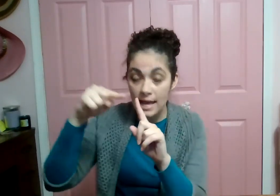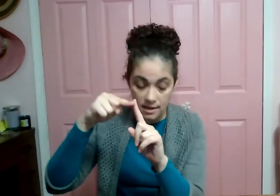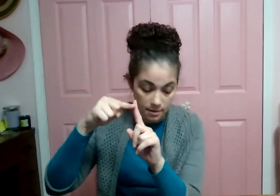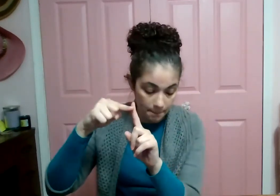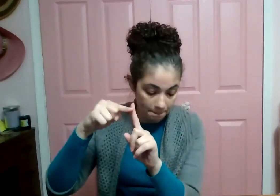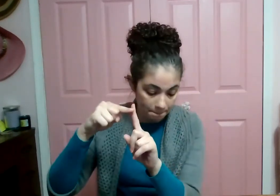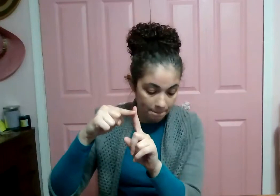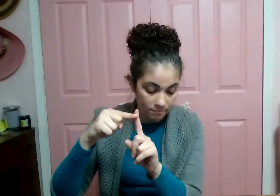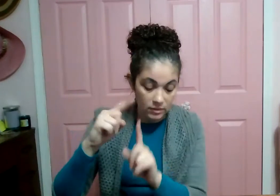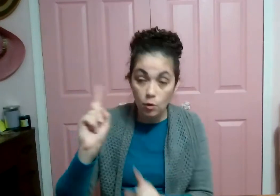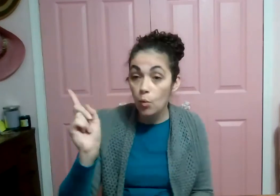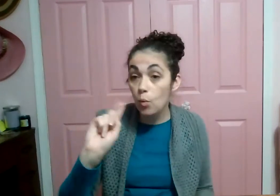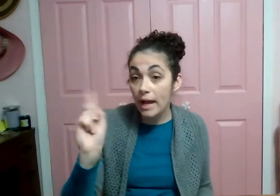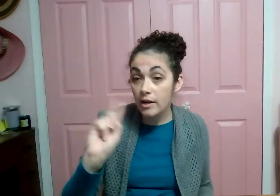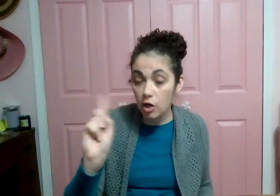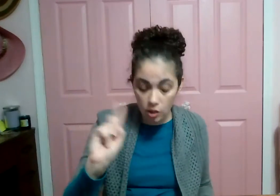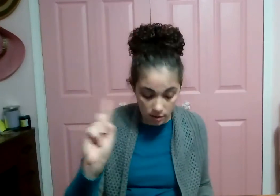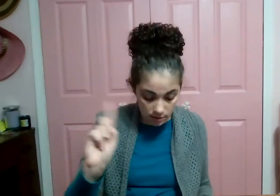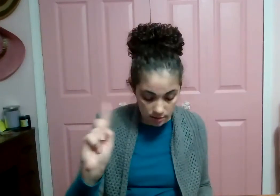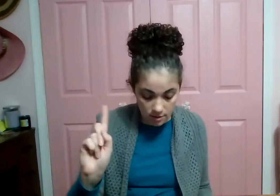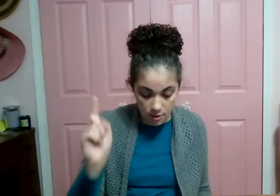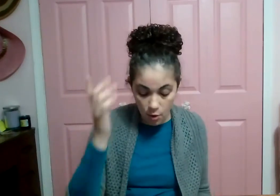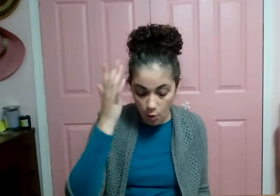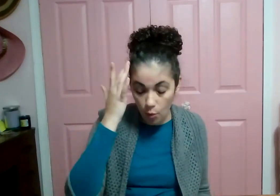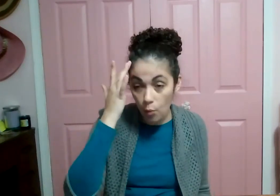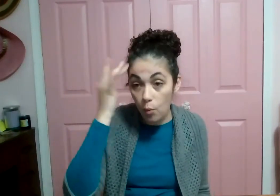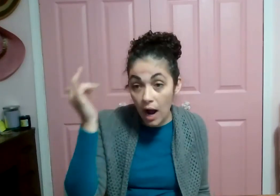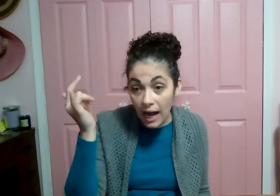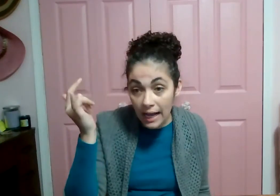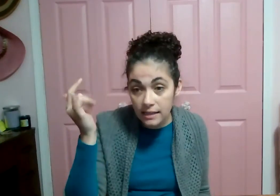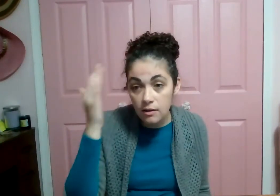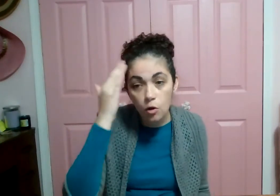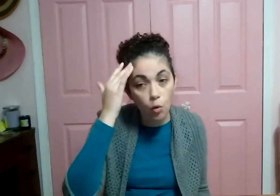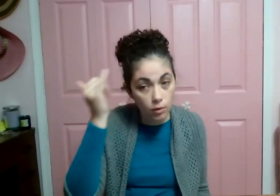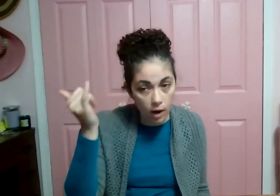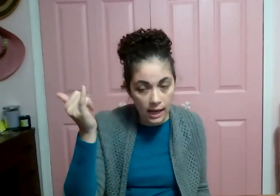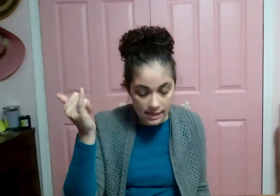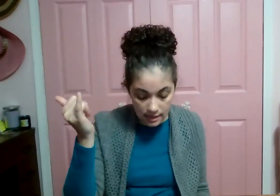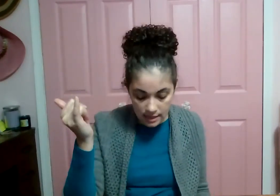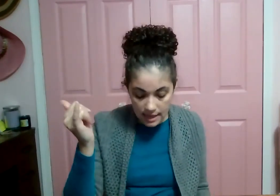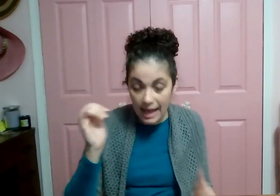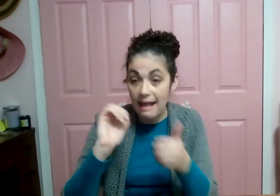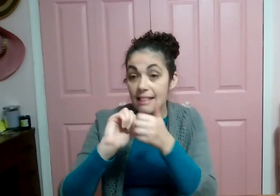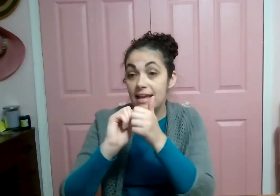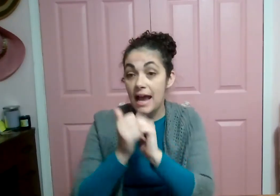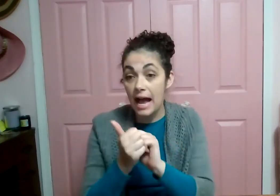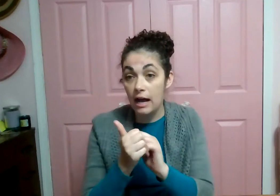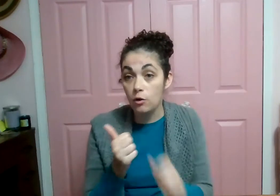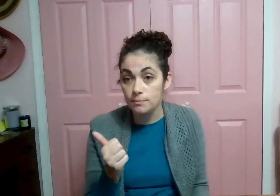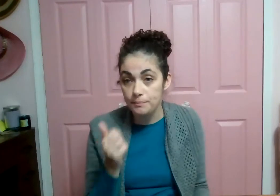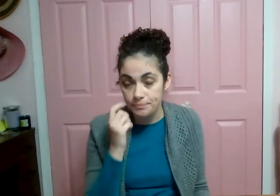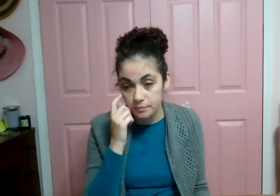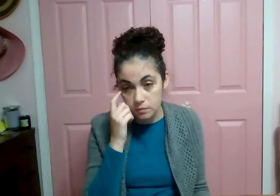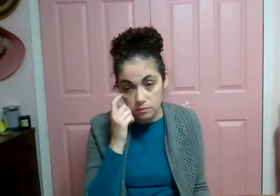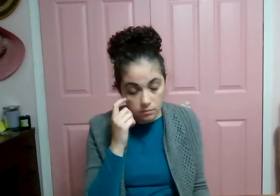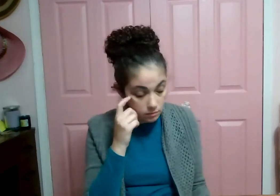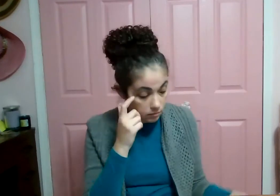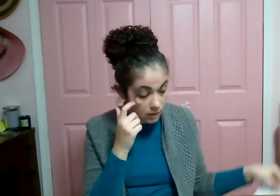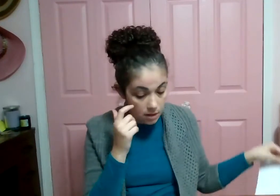when, where, why, or why, and then how.